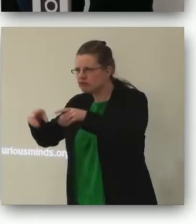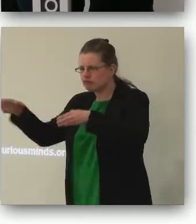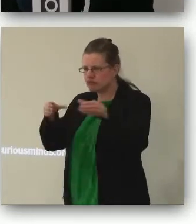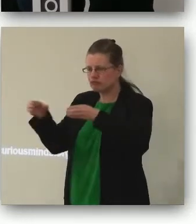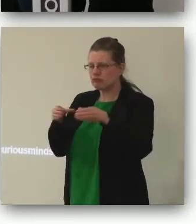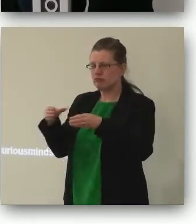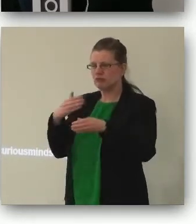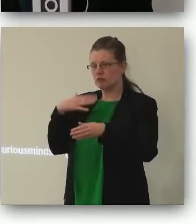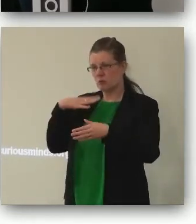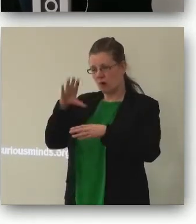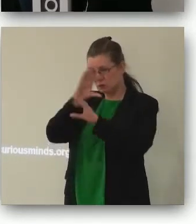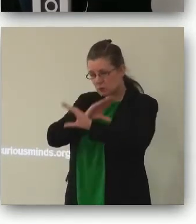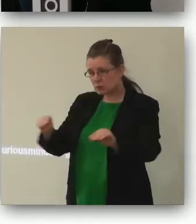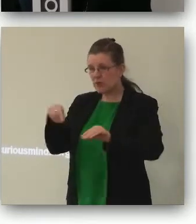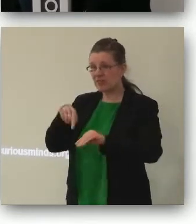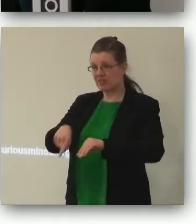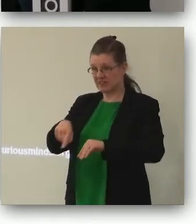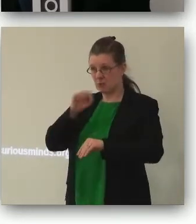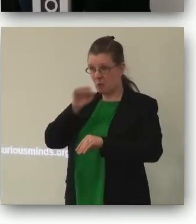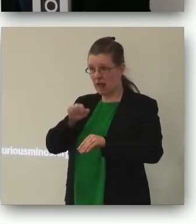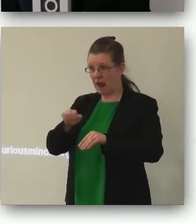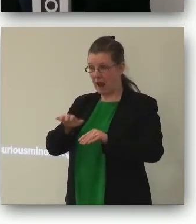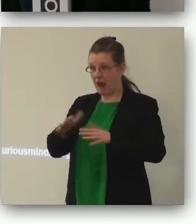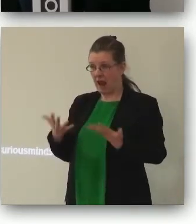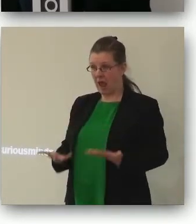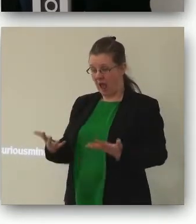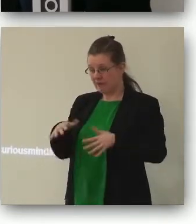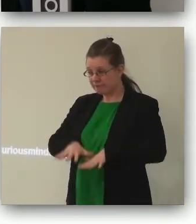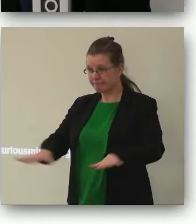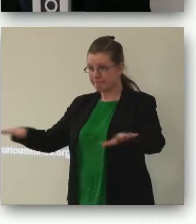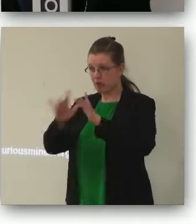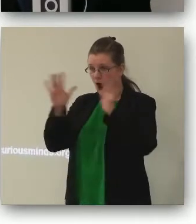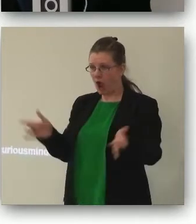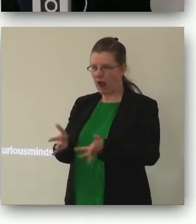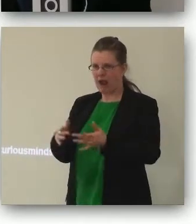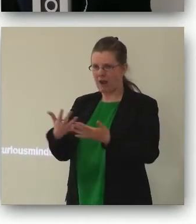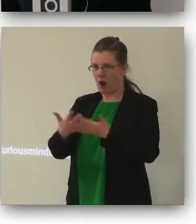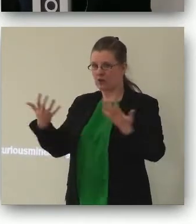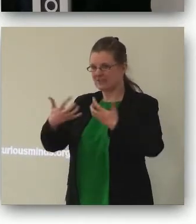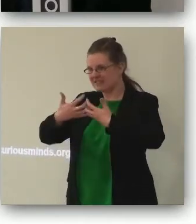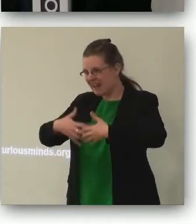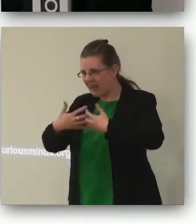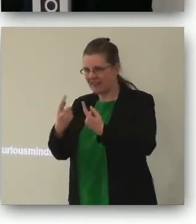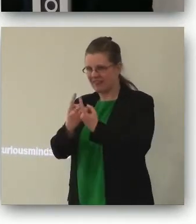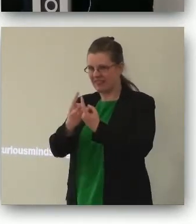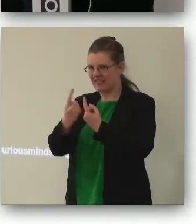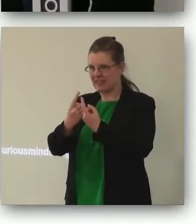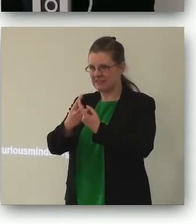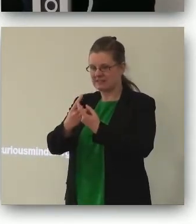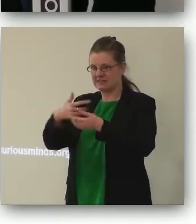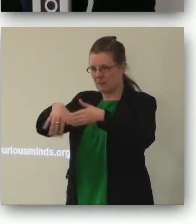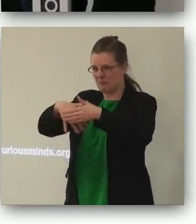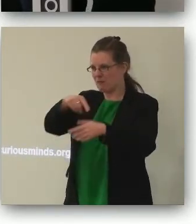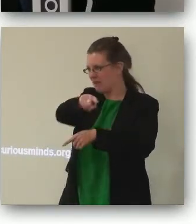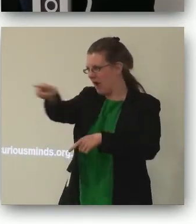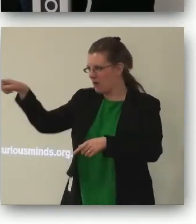point out that this session is going out live online, so we've got all sorts of technical stuff going on in the background. That just lets